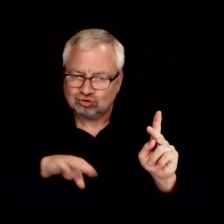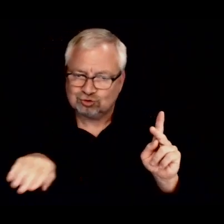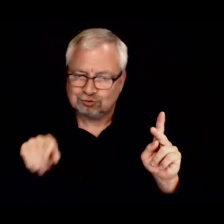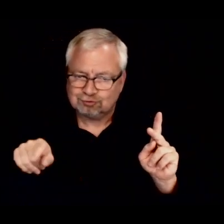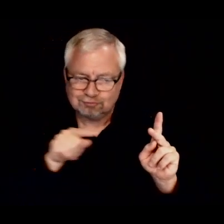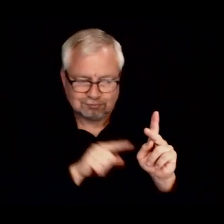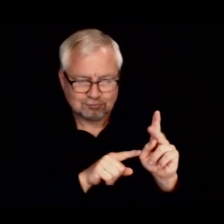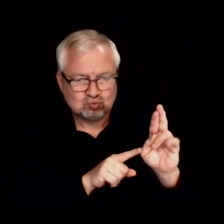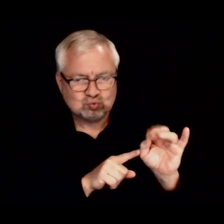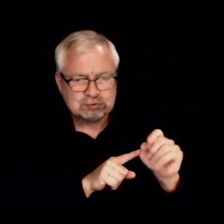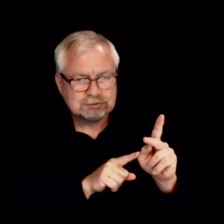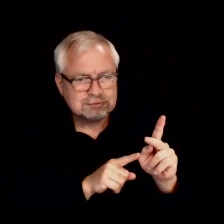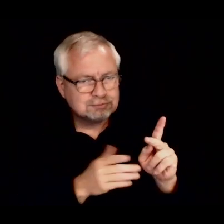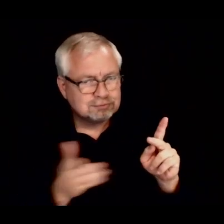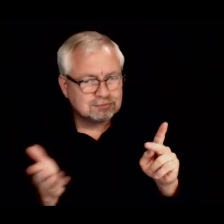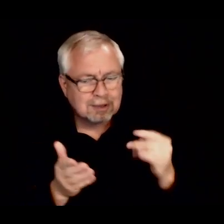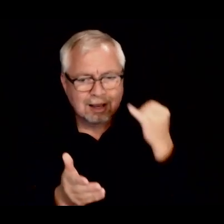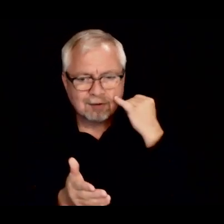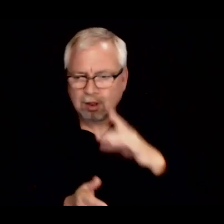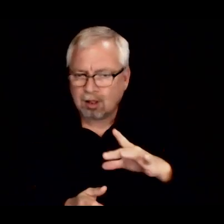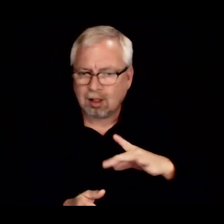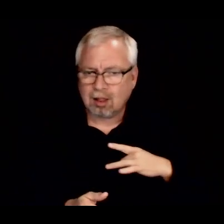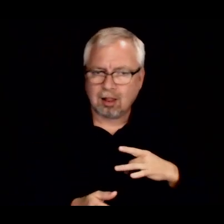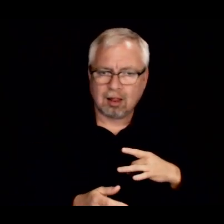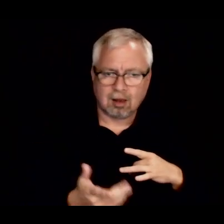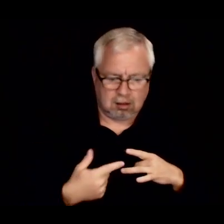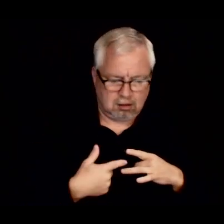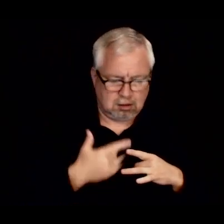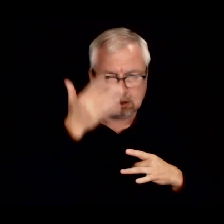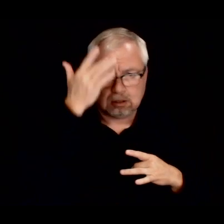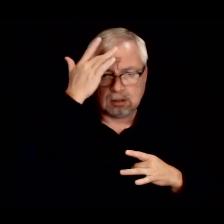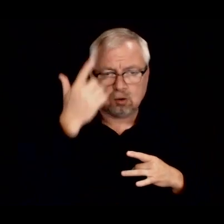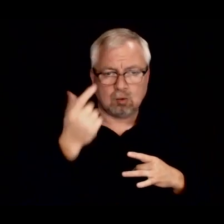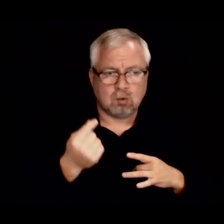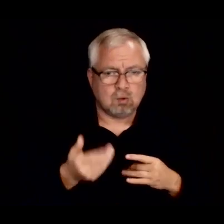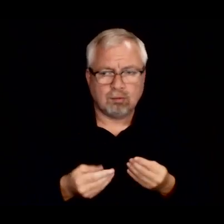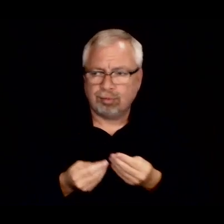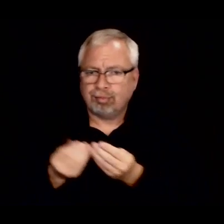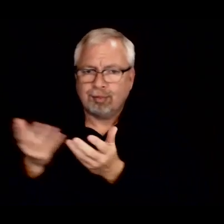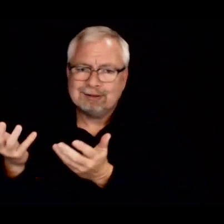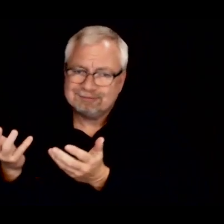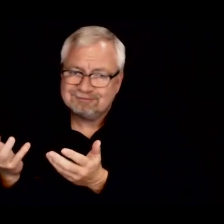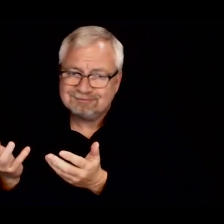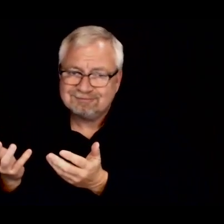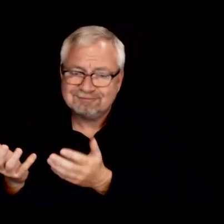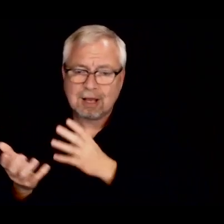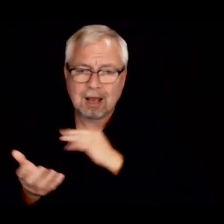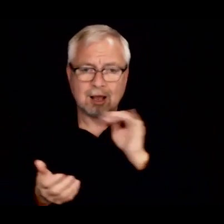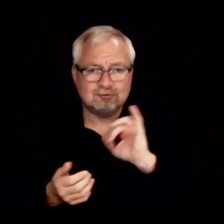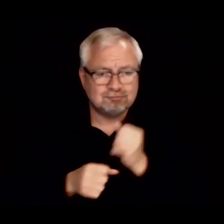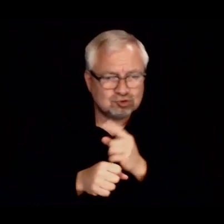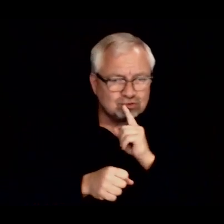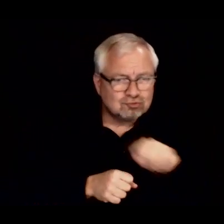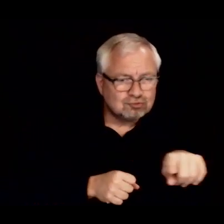getting the disease, but also their role in transmission, and that is still an evolving